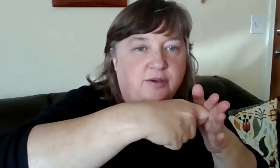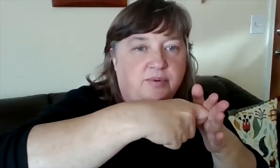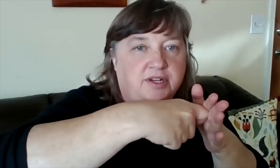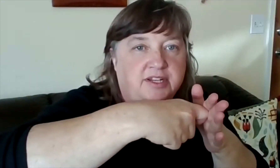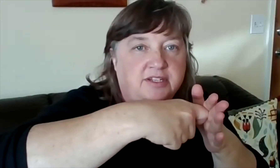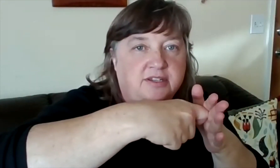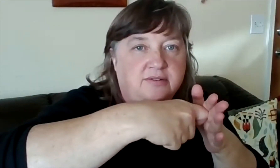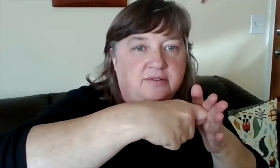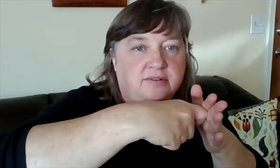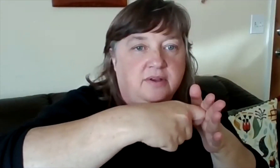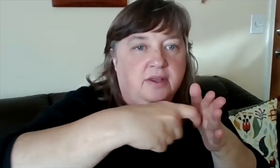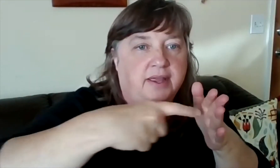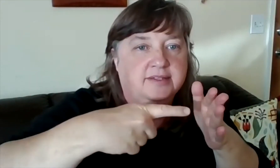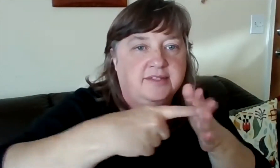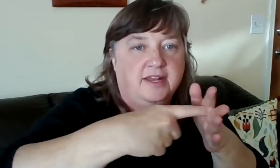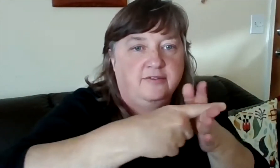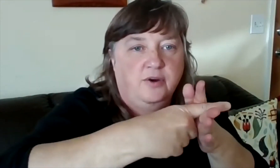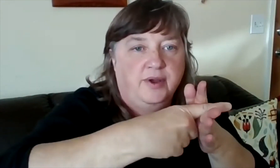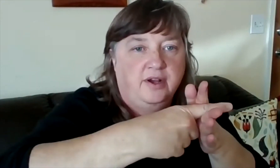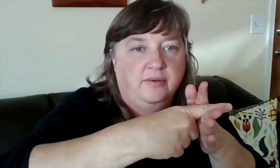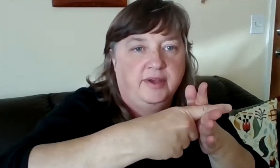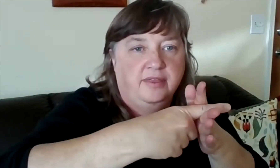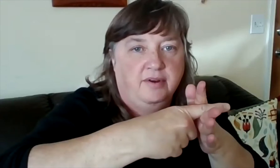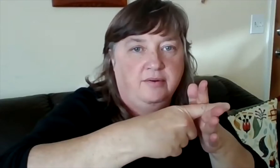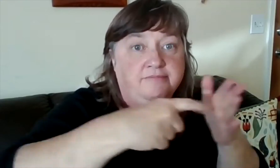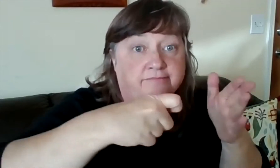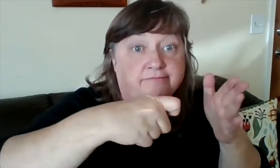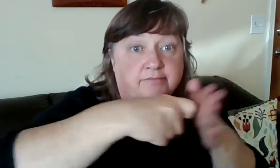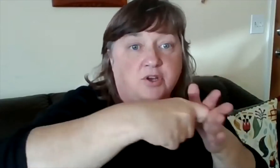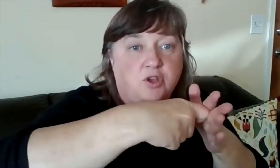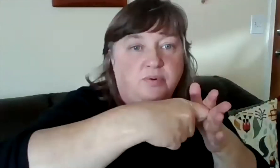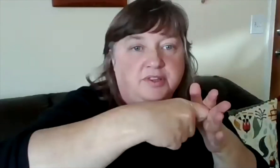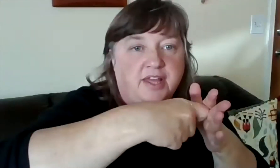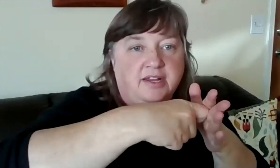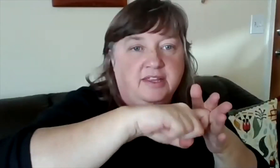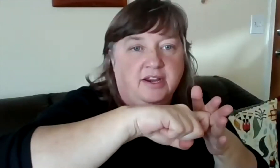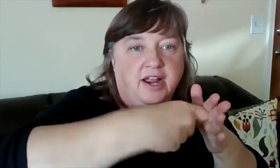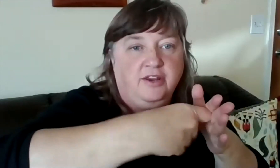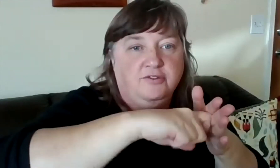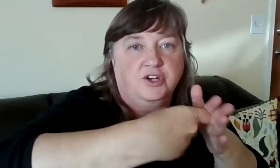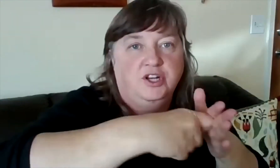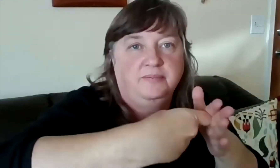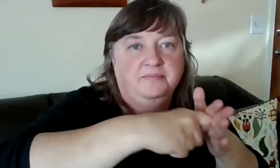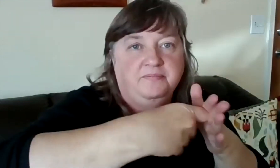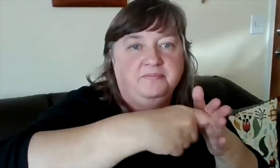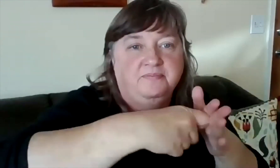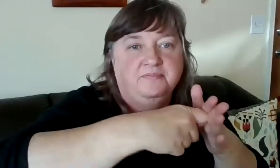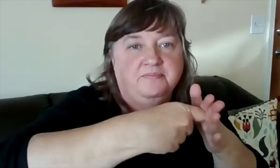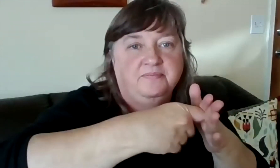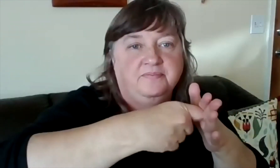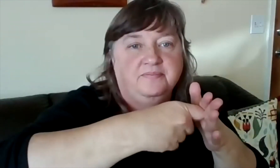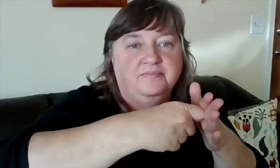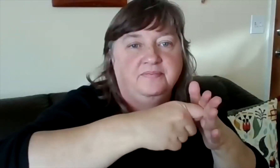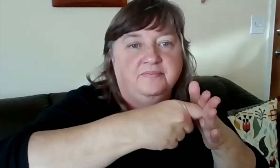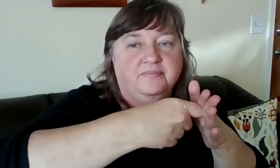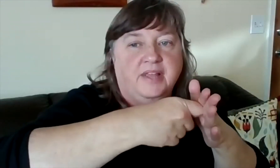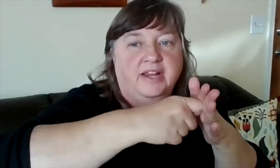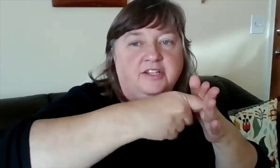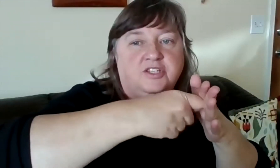put it into instead of going all the way through. So you put that in there and you turn it. And you just do a